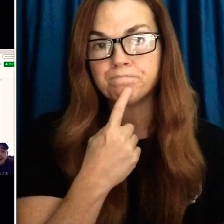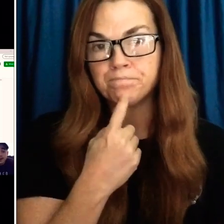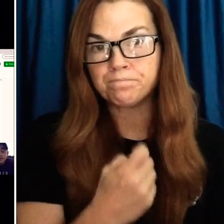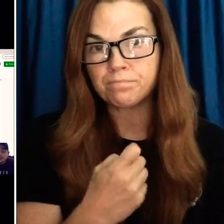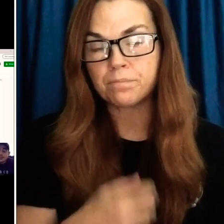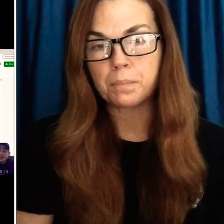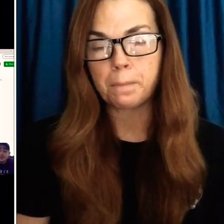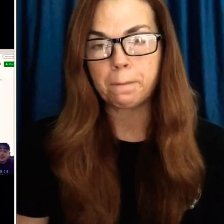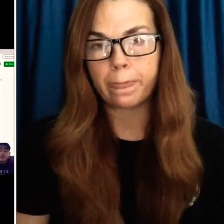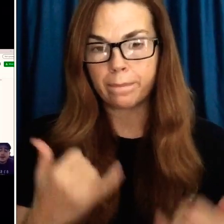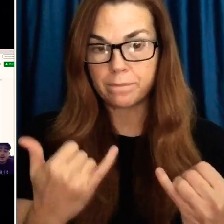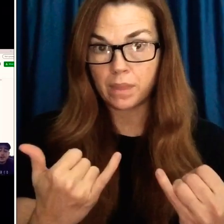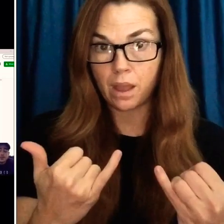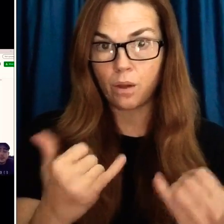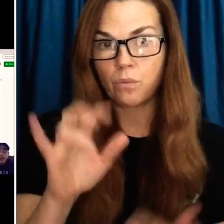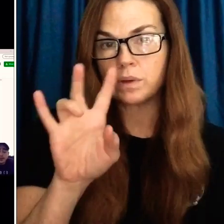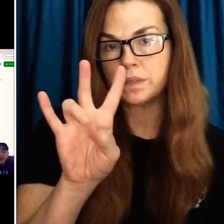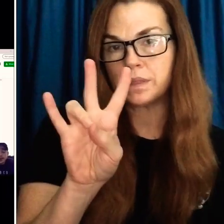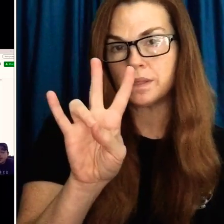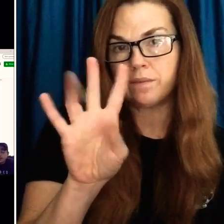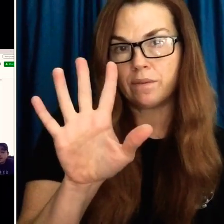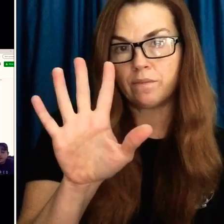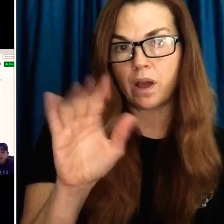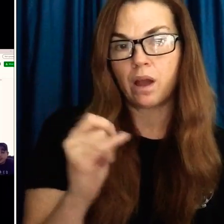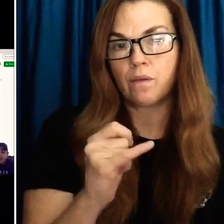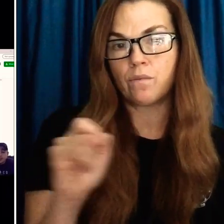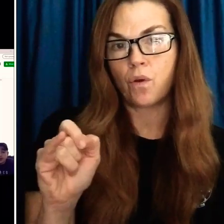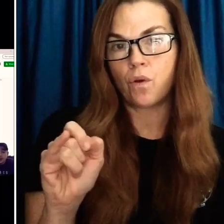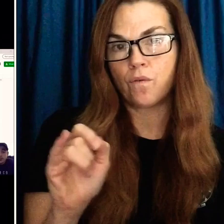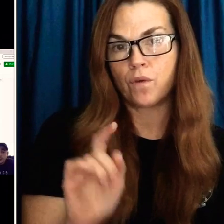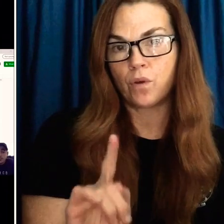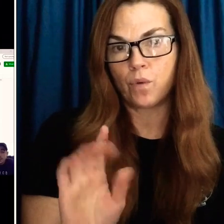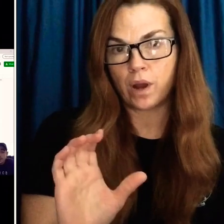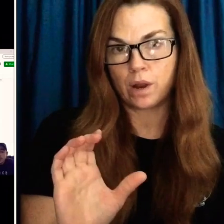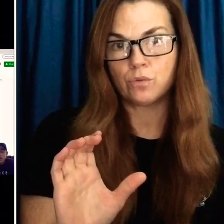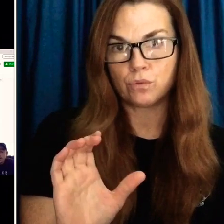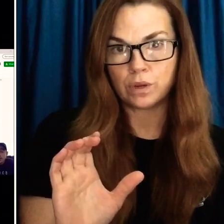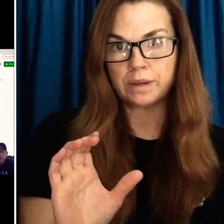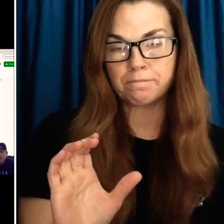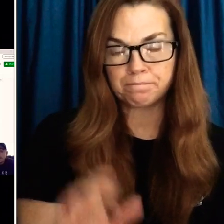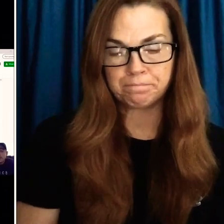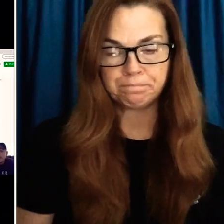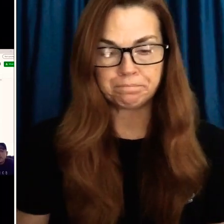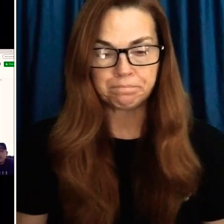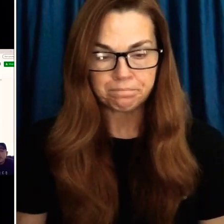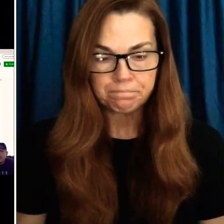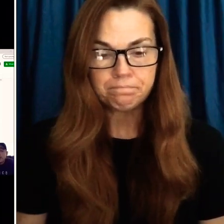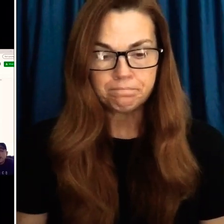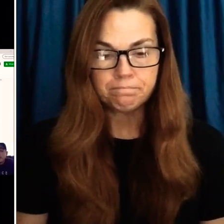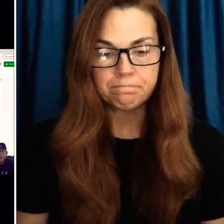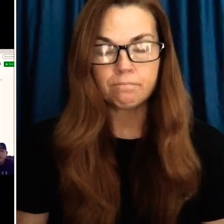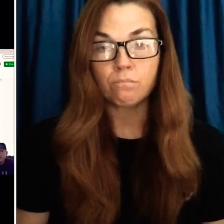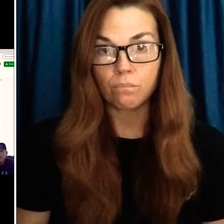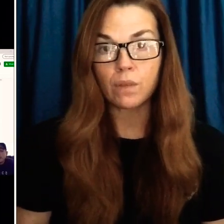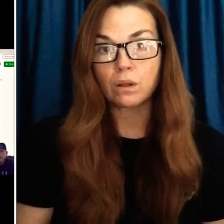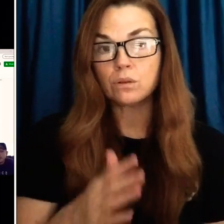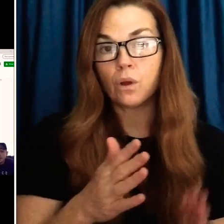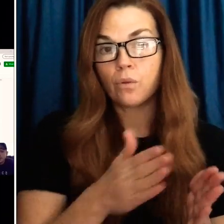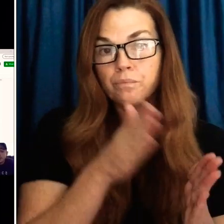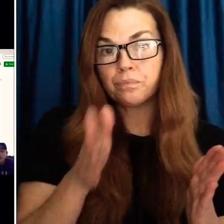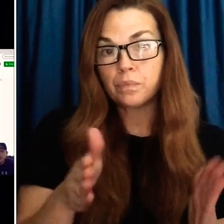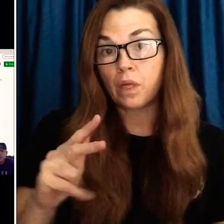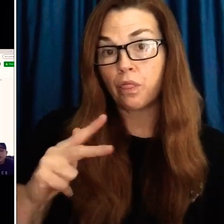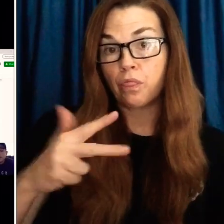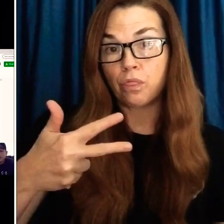I have 75 out of 100. So on this third one, you've got to be careful, because